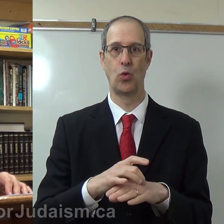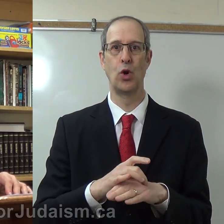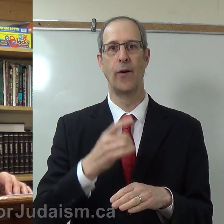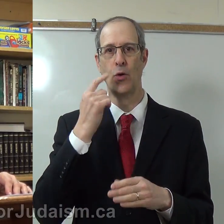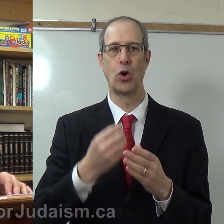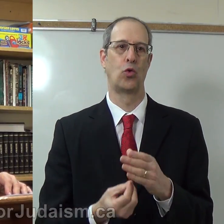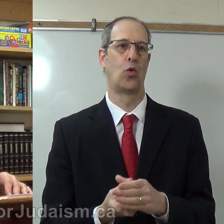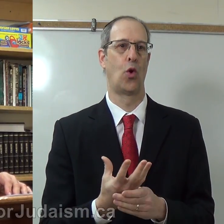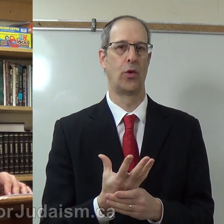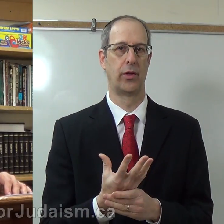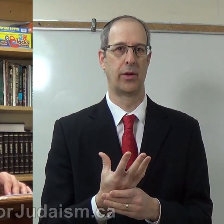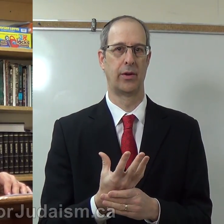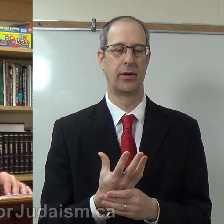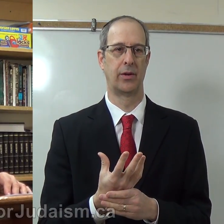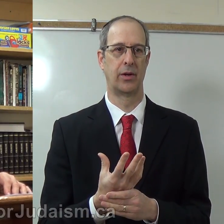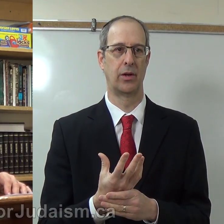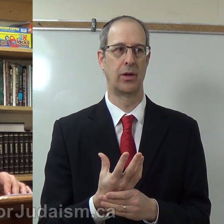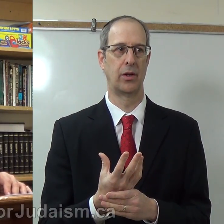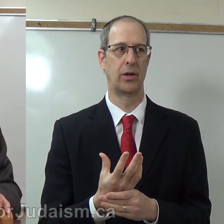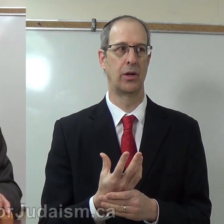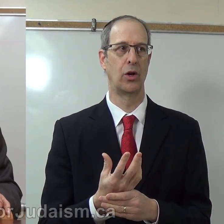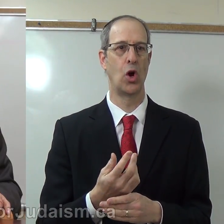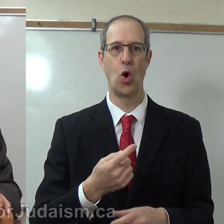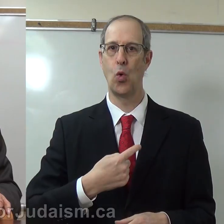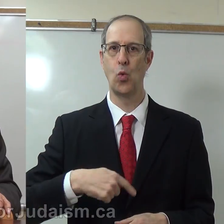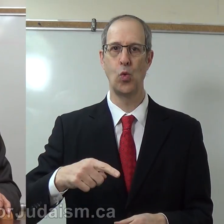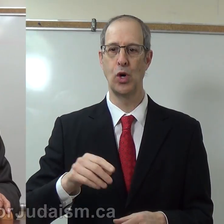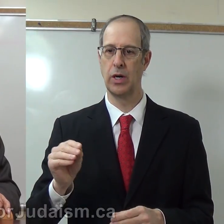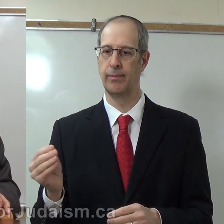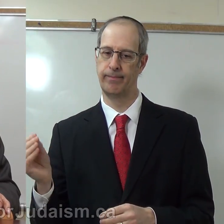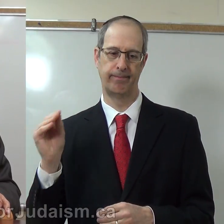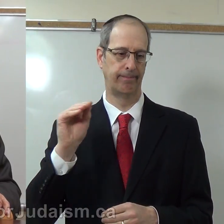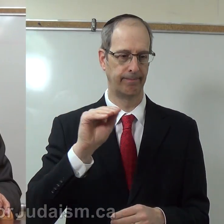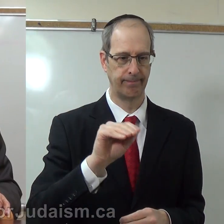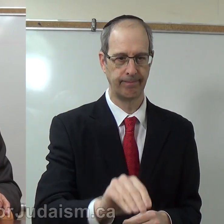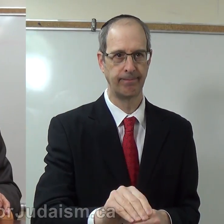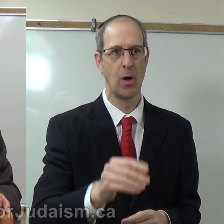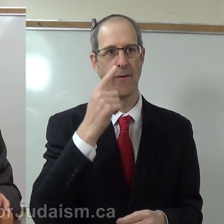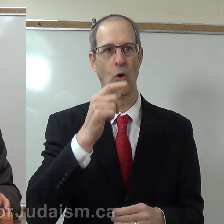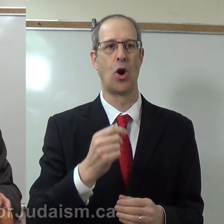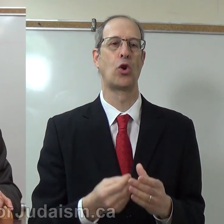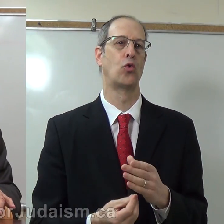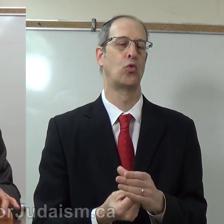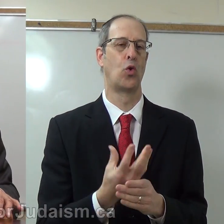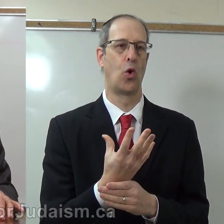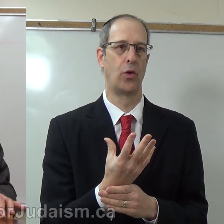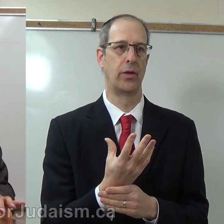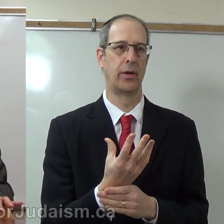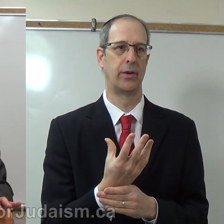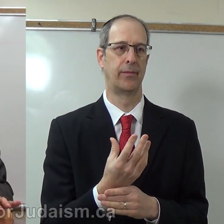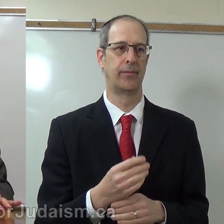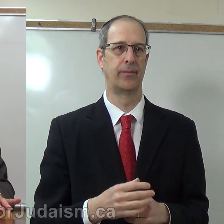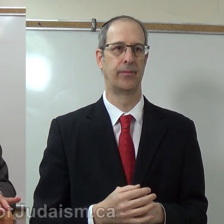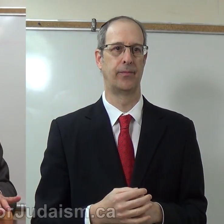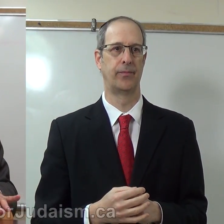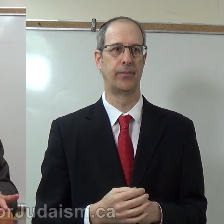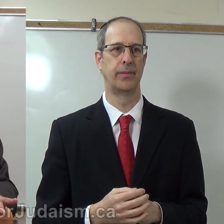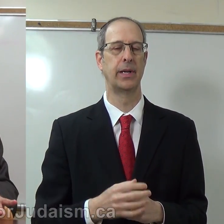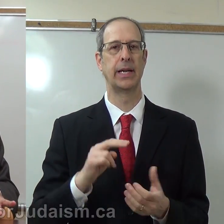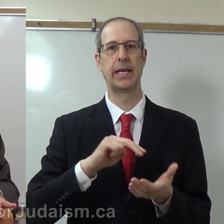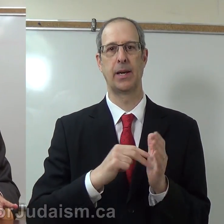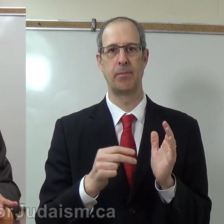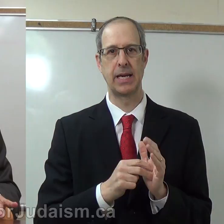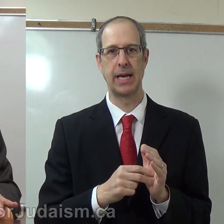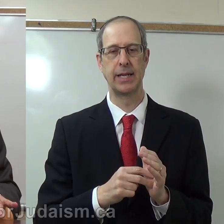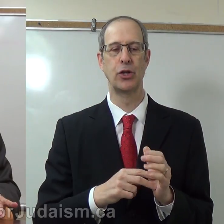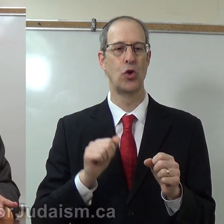grow. That we were put into this world in order to grow, which means